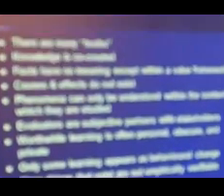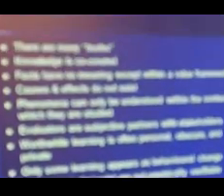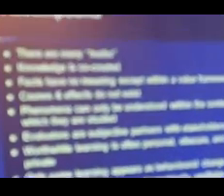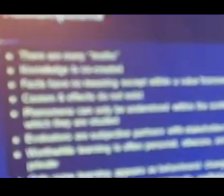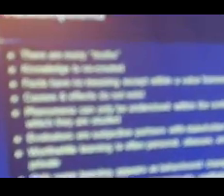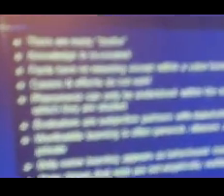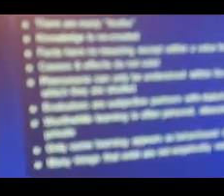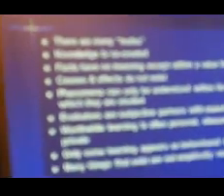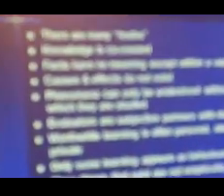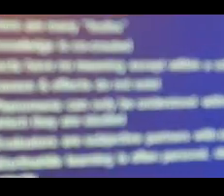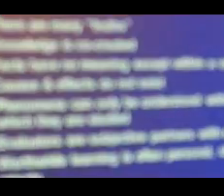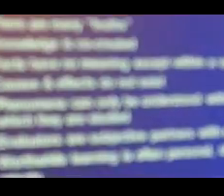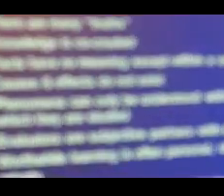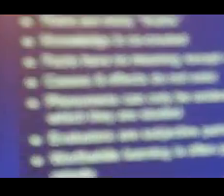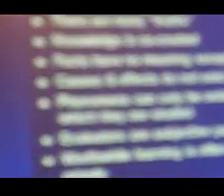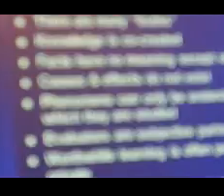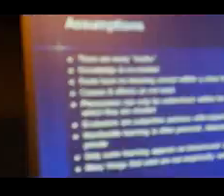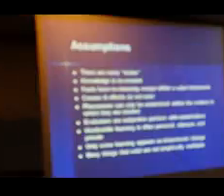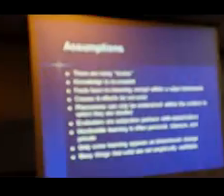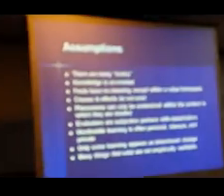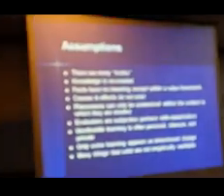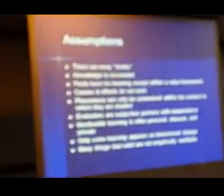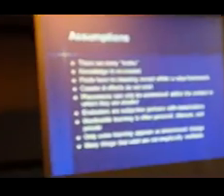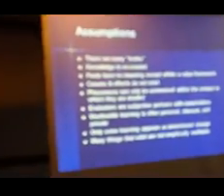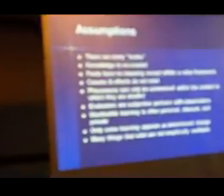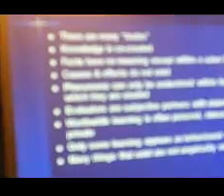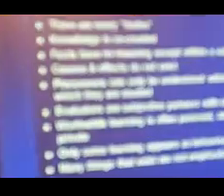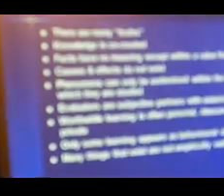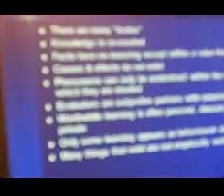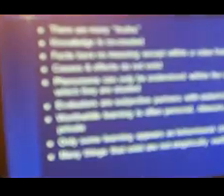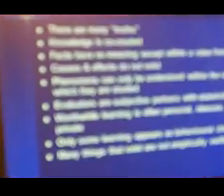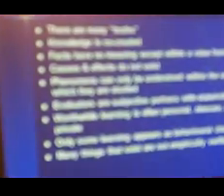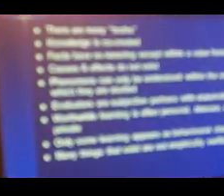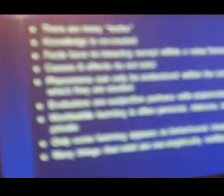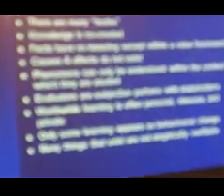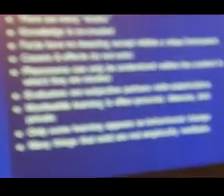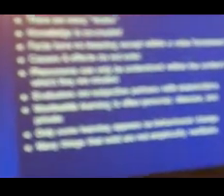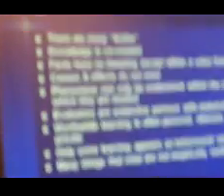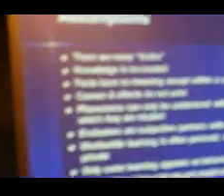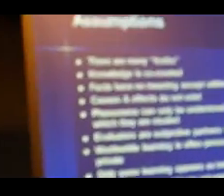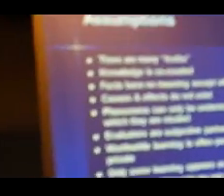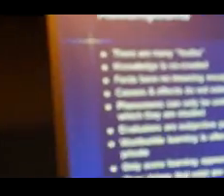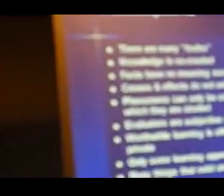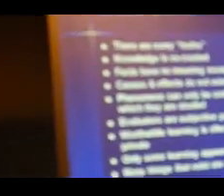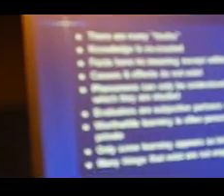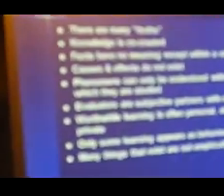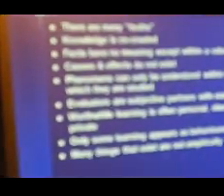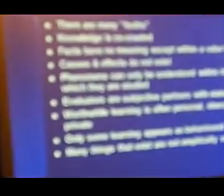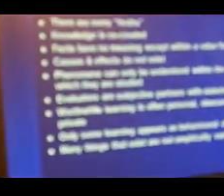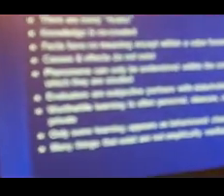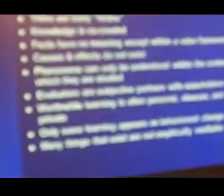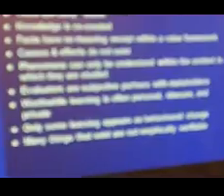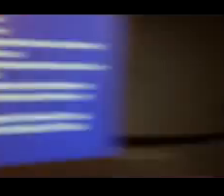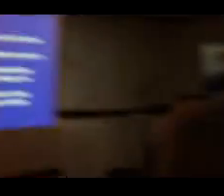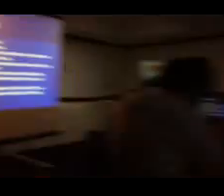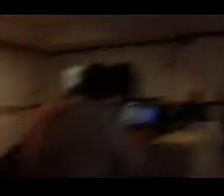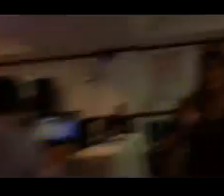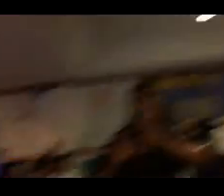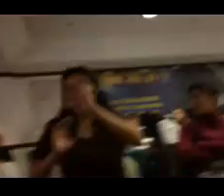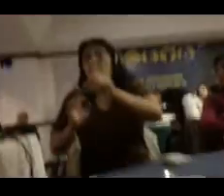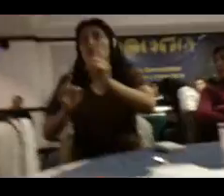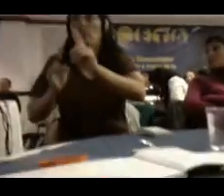values. I'm going to take exception with the next one that says cause and effects do not exist. I can modify that